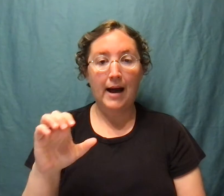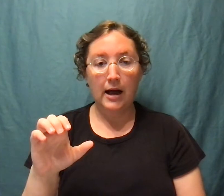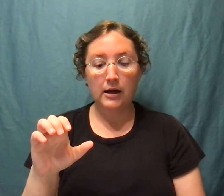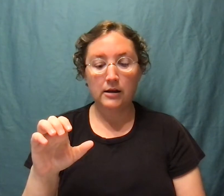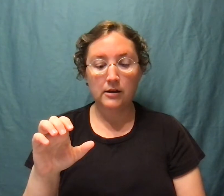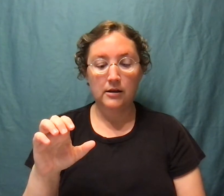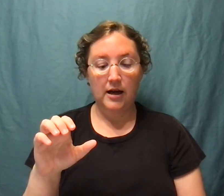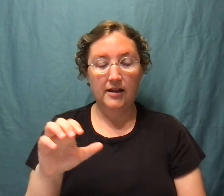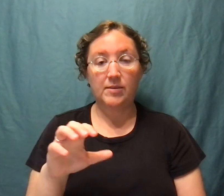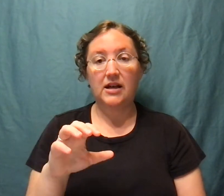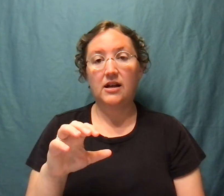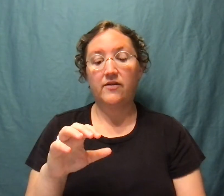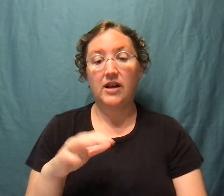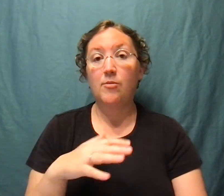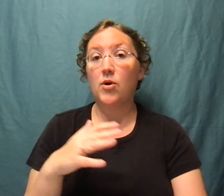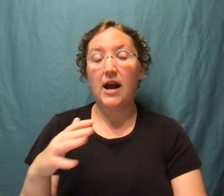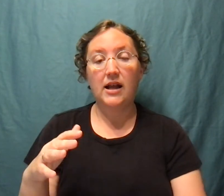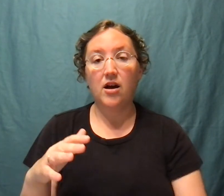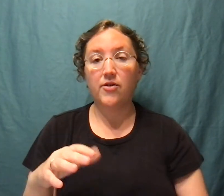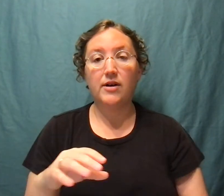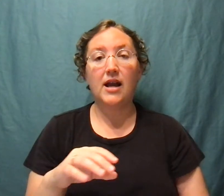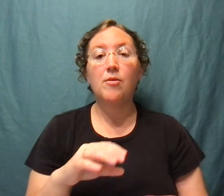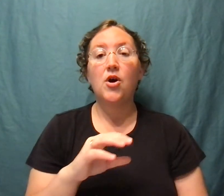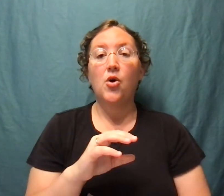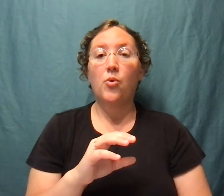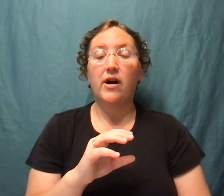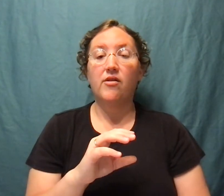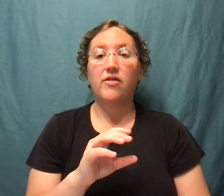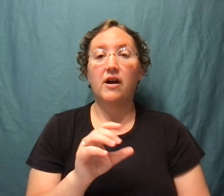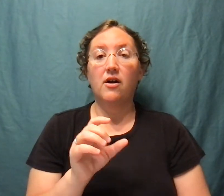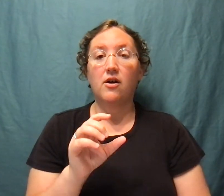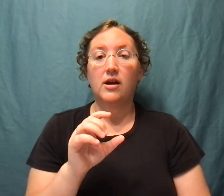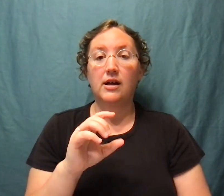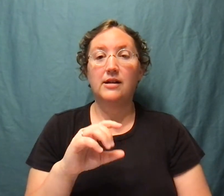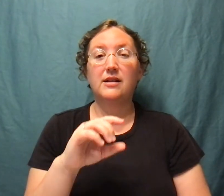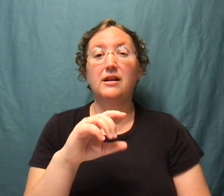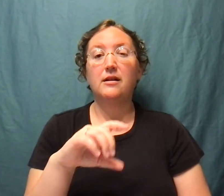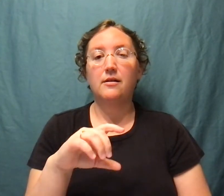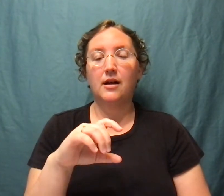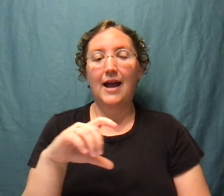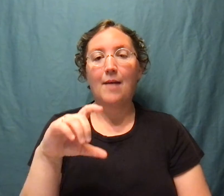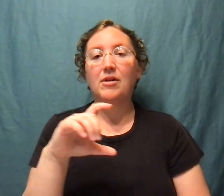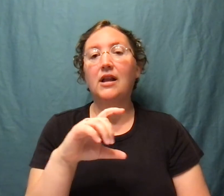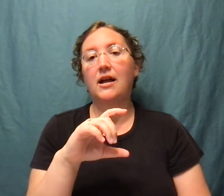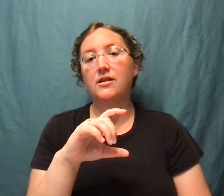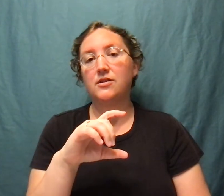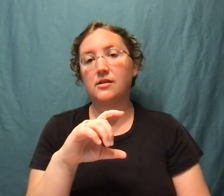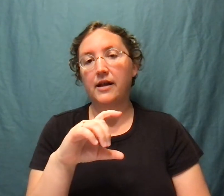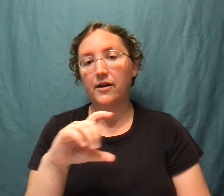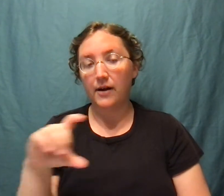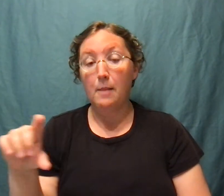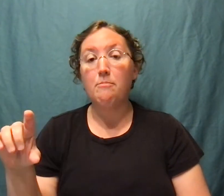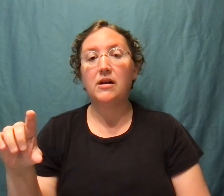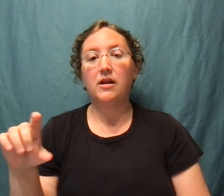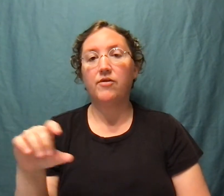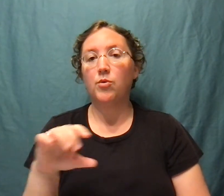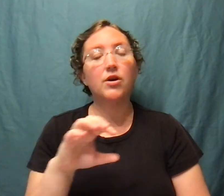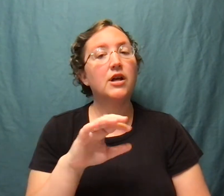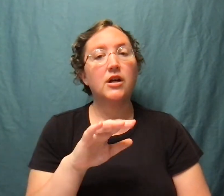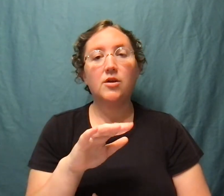Mac at the beginning of a name or any other name where there is a capitalized letter in the middle of the word. You would